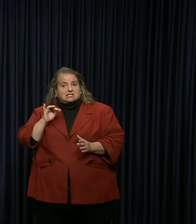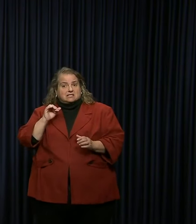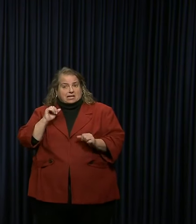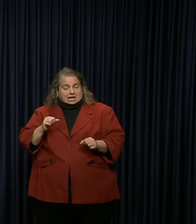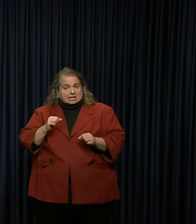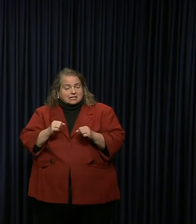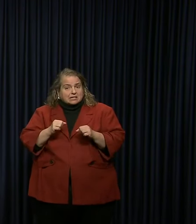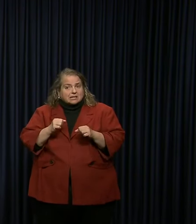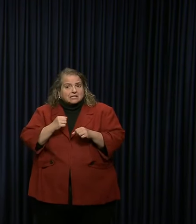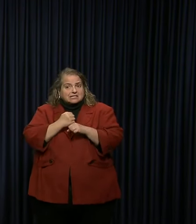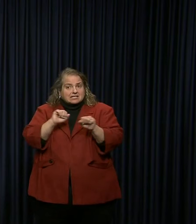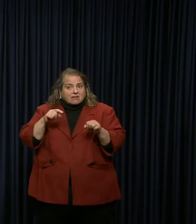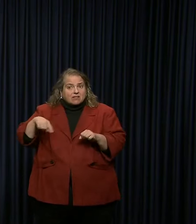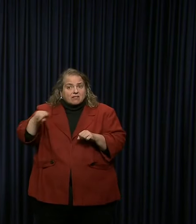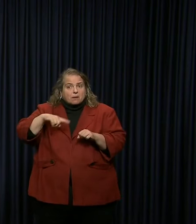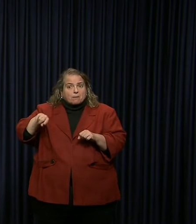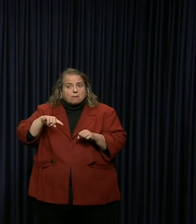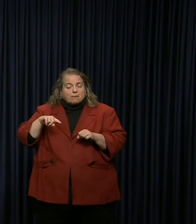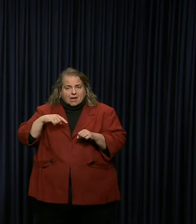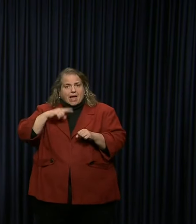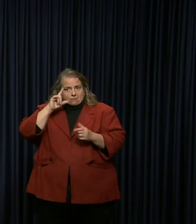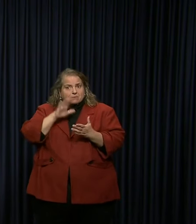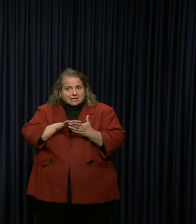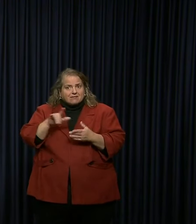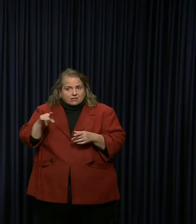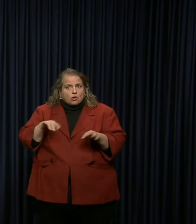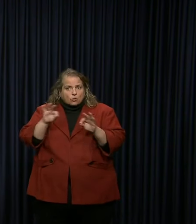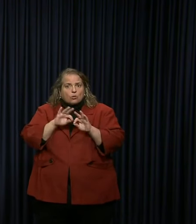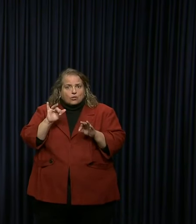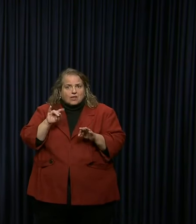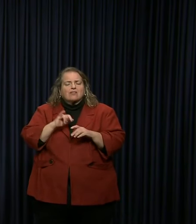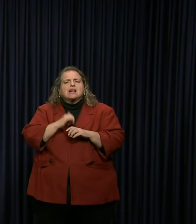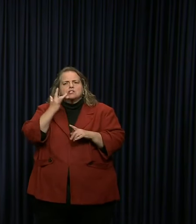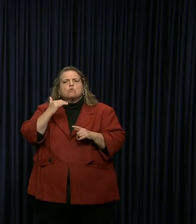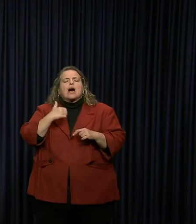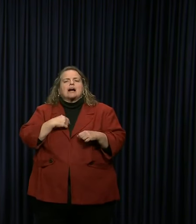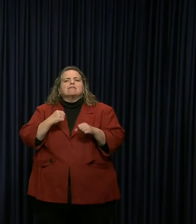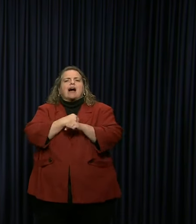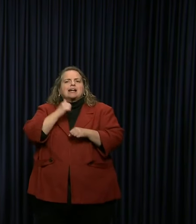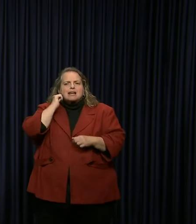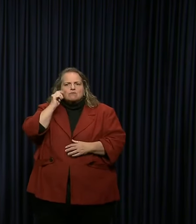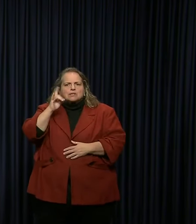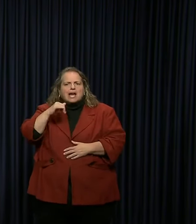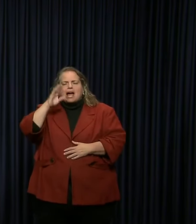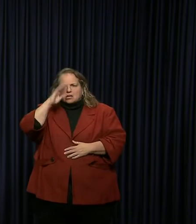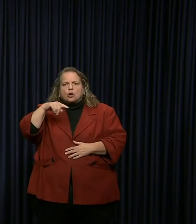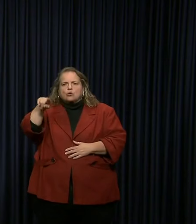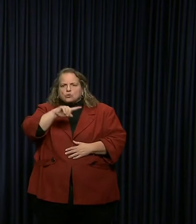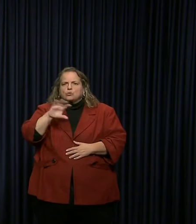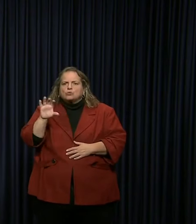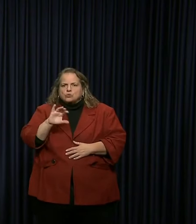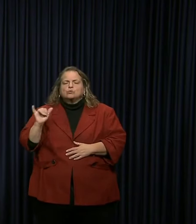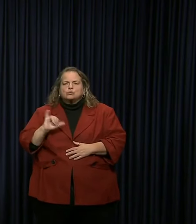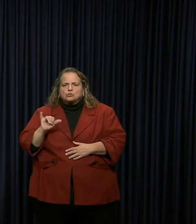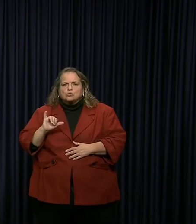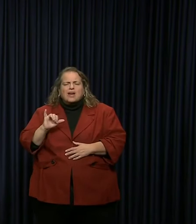different? I believe they are. And that's why I fight every day, and that's why I know that you do too.